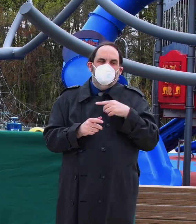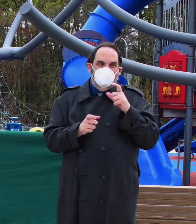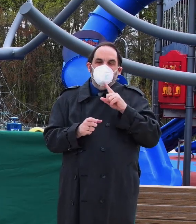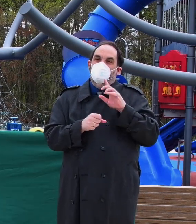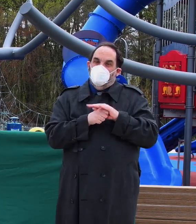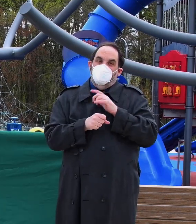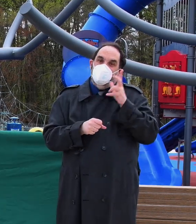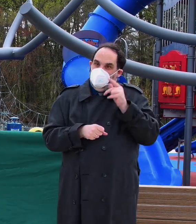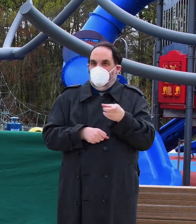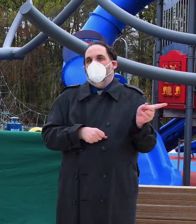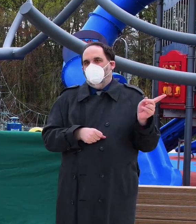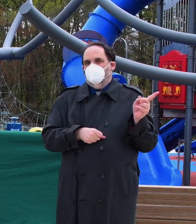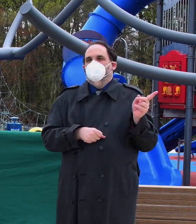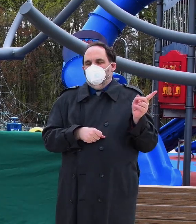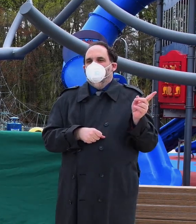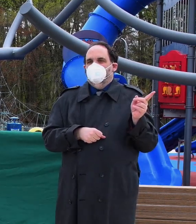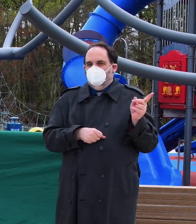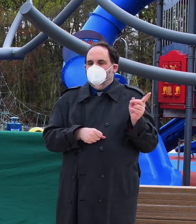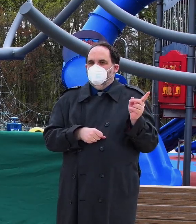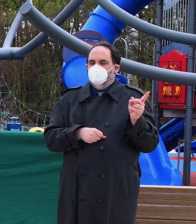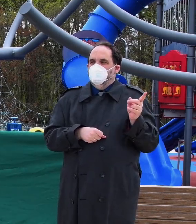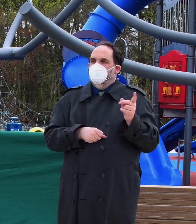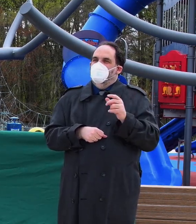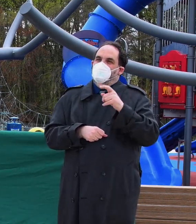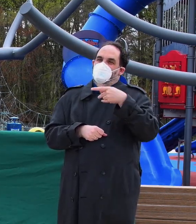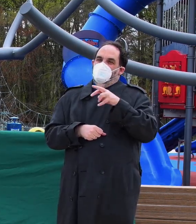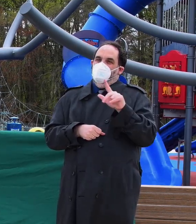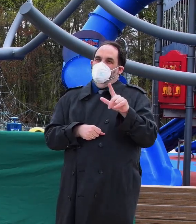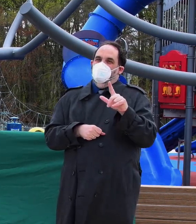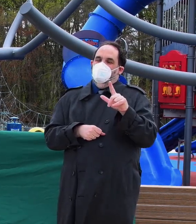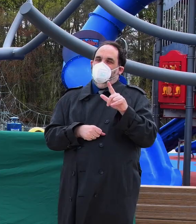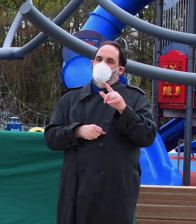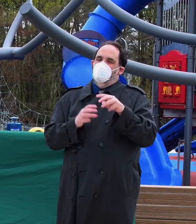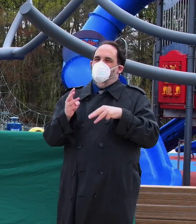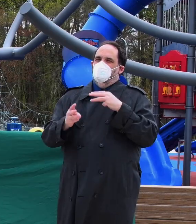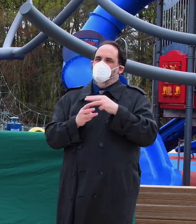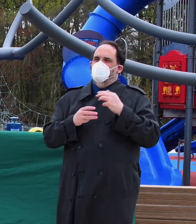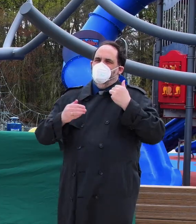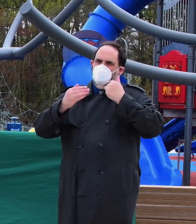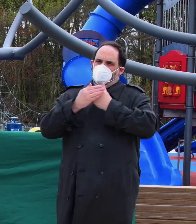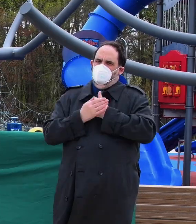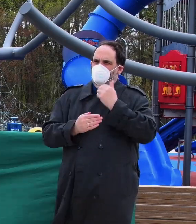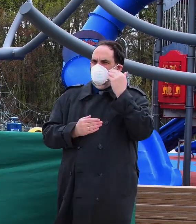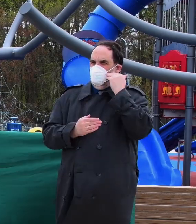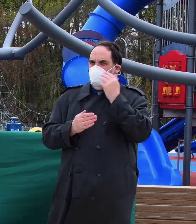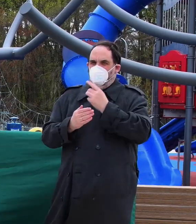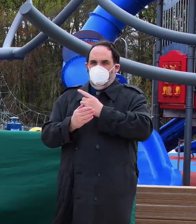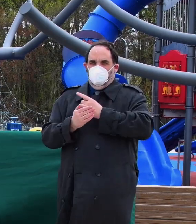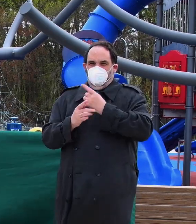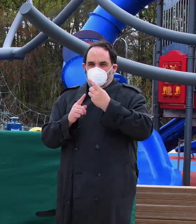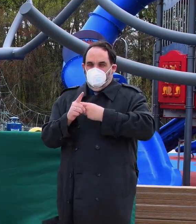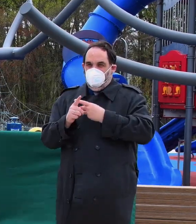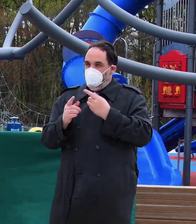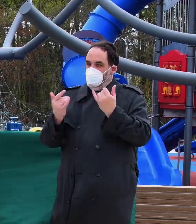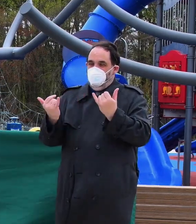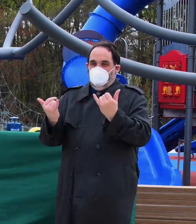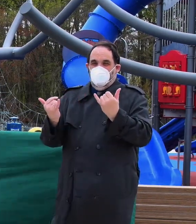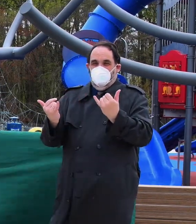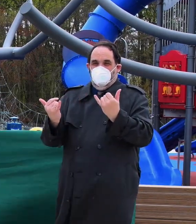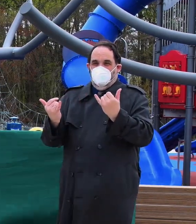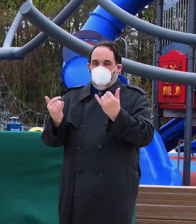them voice. And with April being World Autism Awareness Month, today's unveiling couldn't